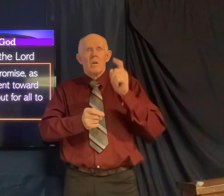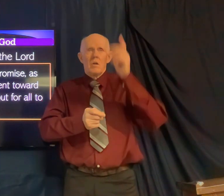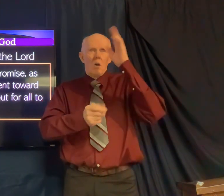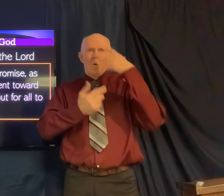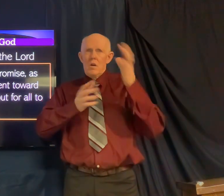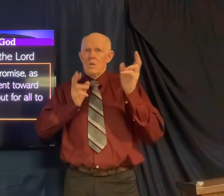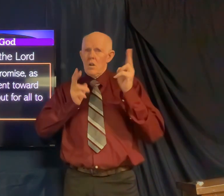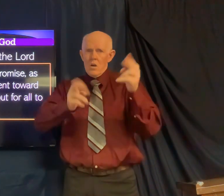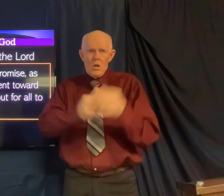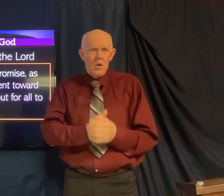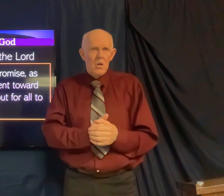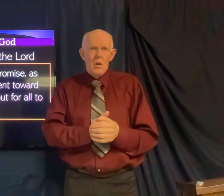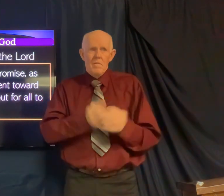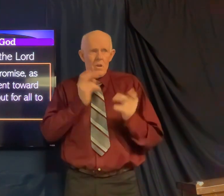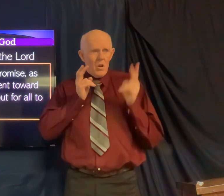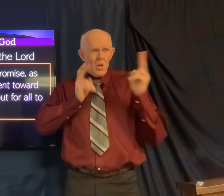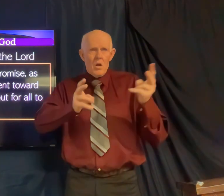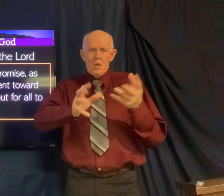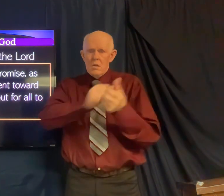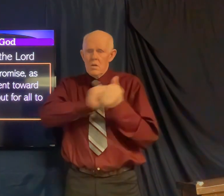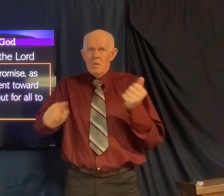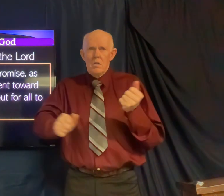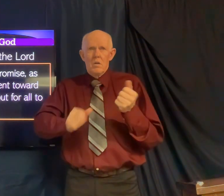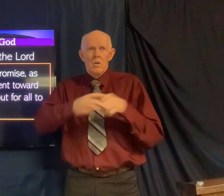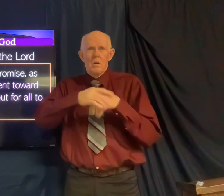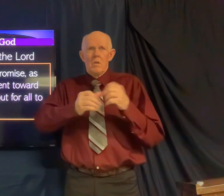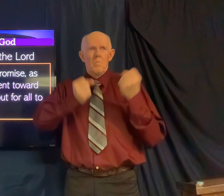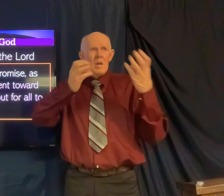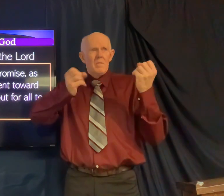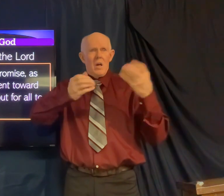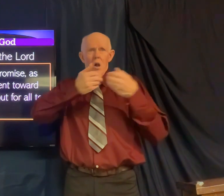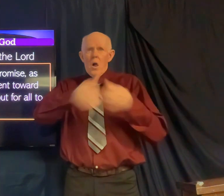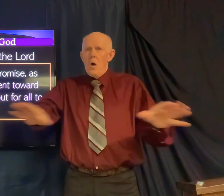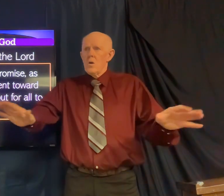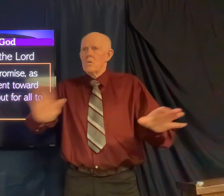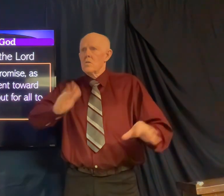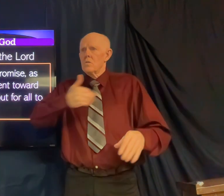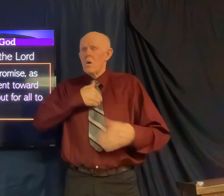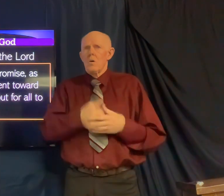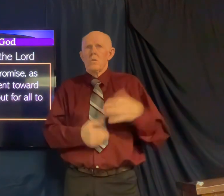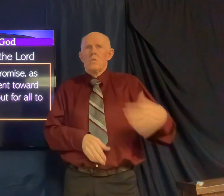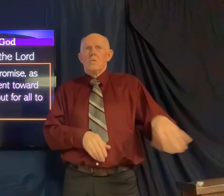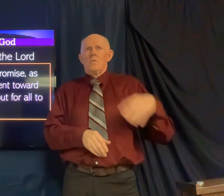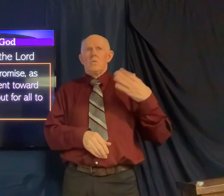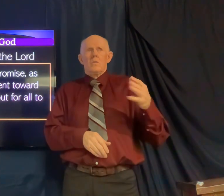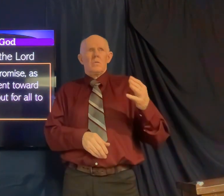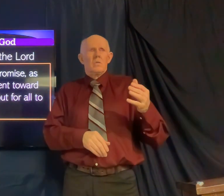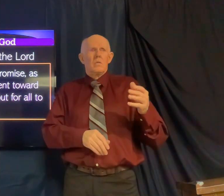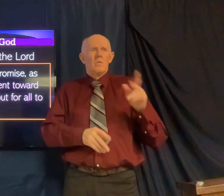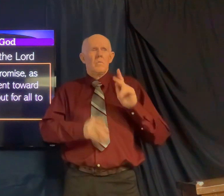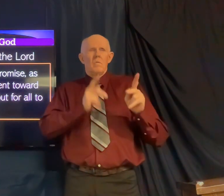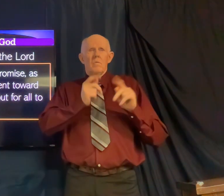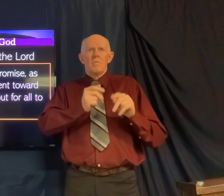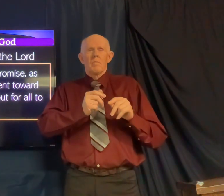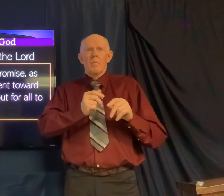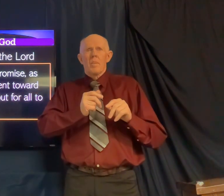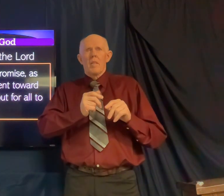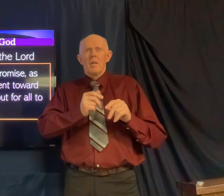repent. He's not in a hurry to destroy the earth and lose so many souls.